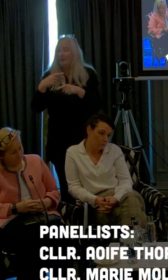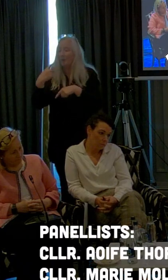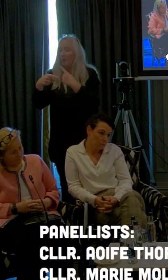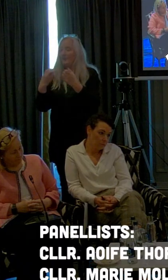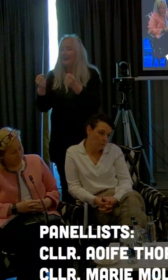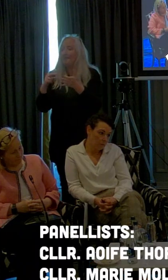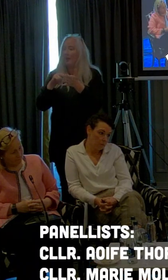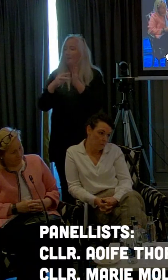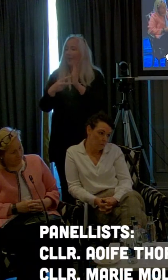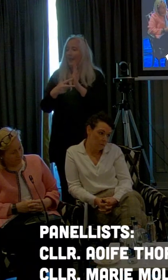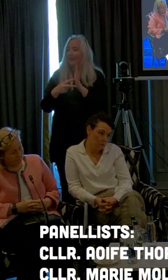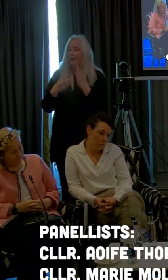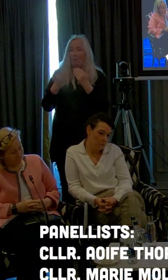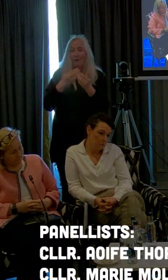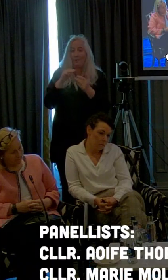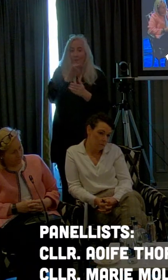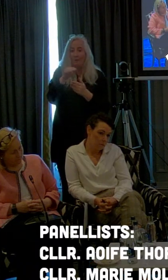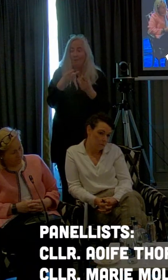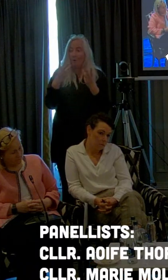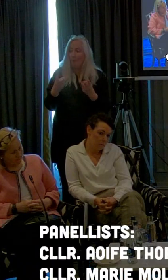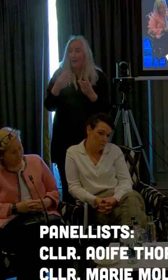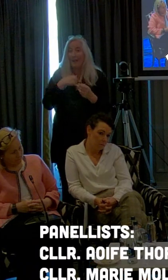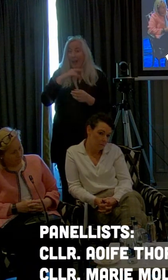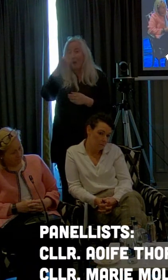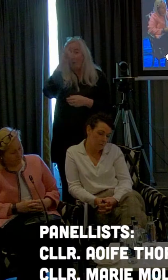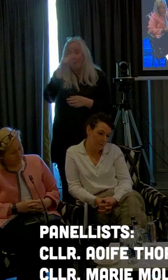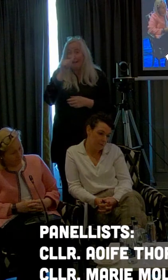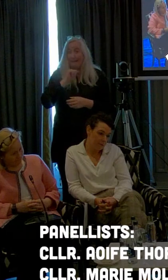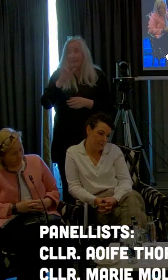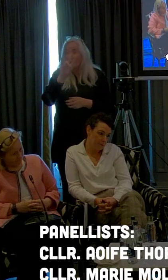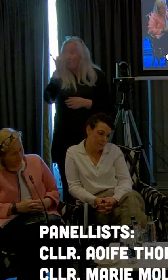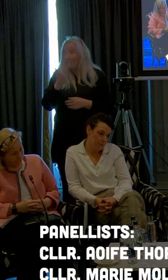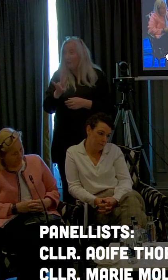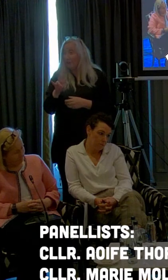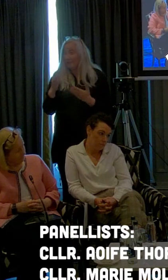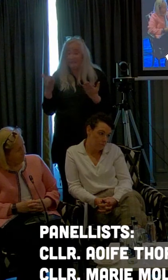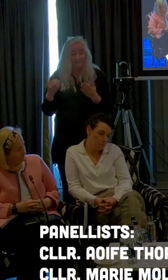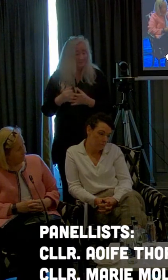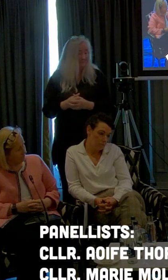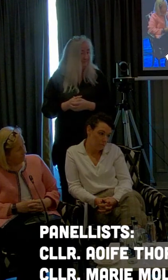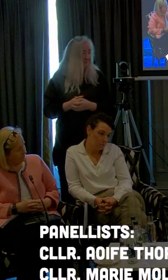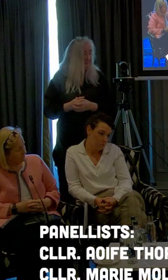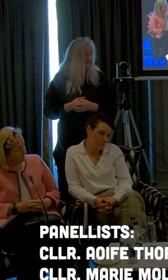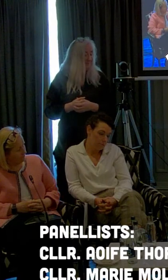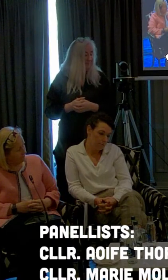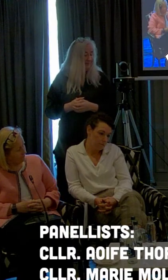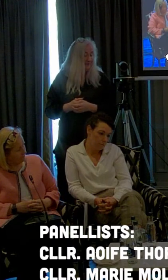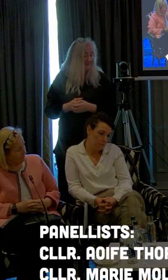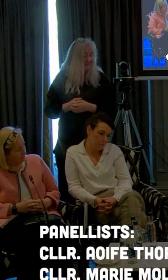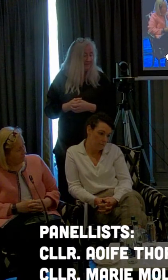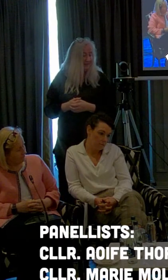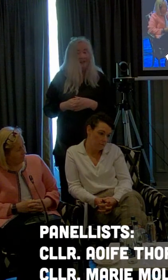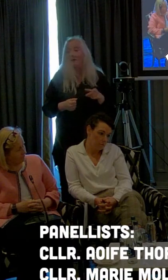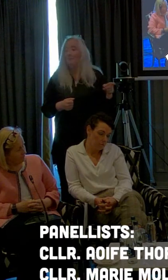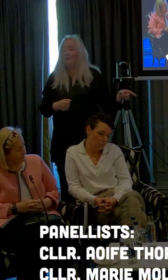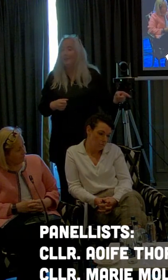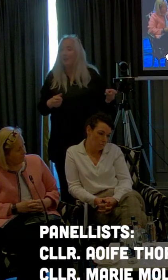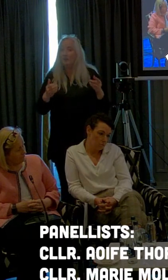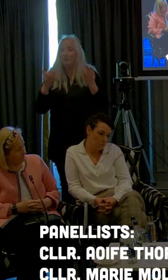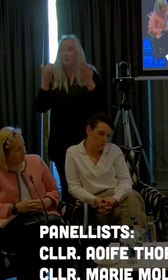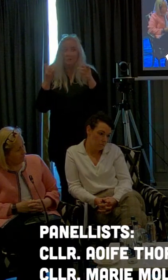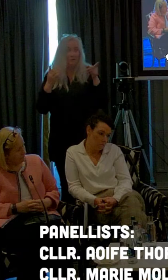to see happen. So I hope that answers your question. I very much so. And it just shows as well that